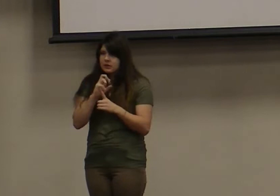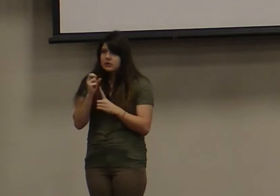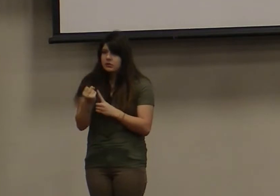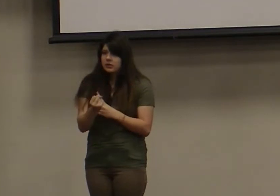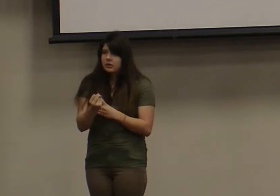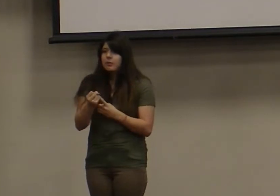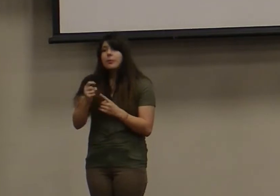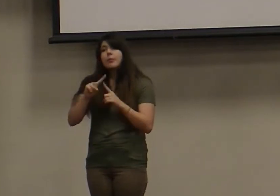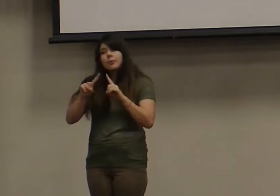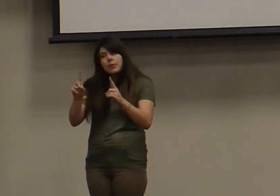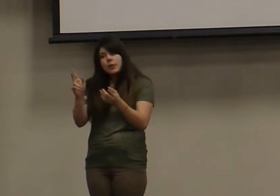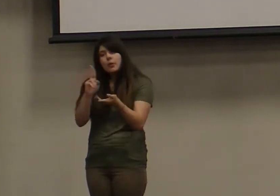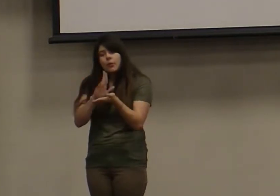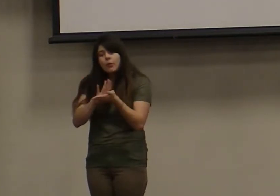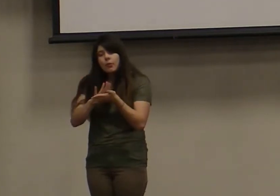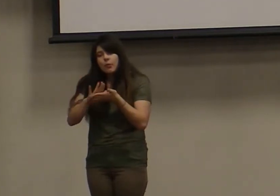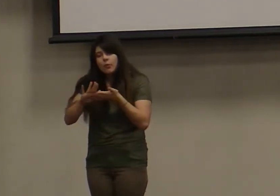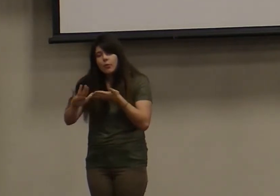holy happening.